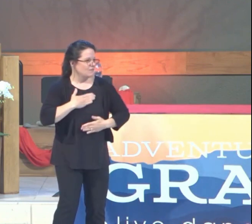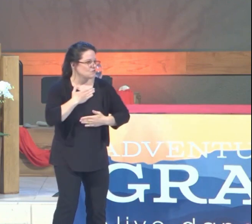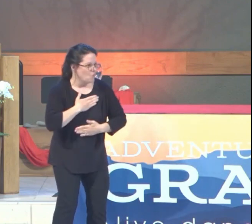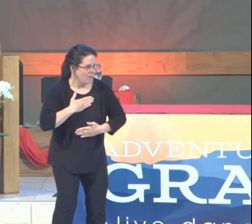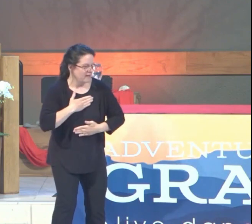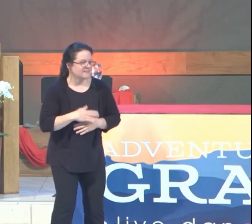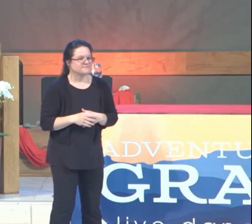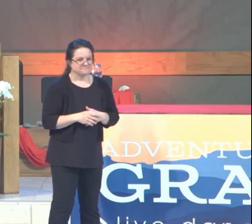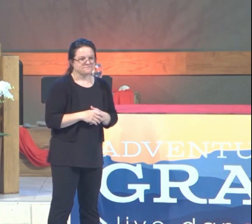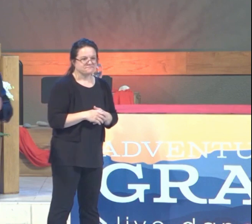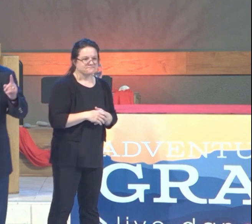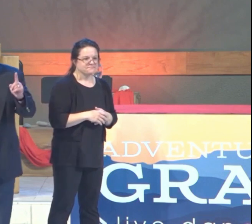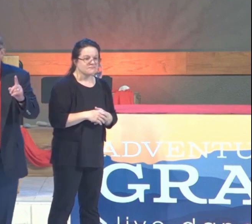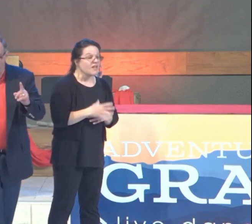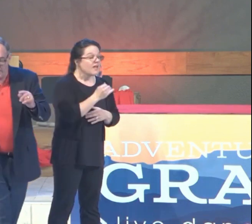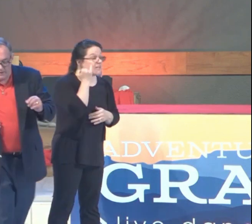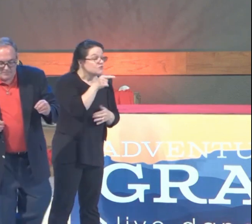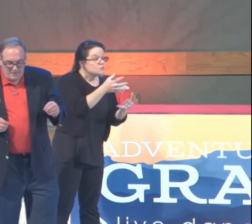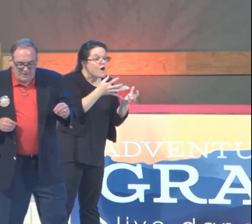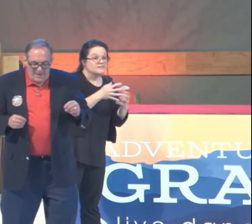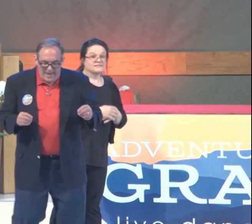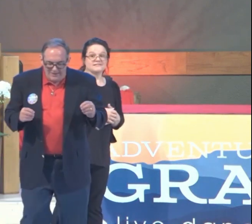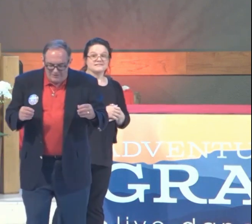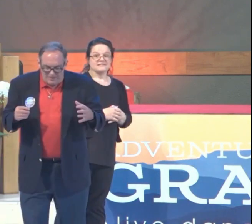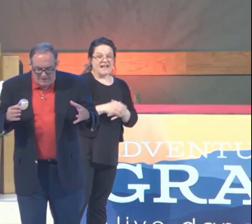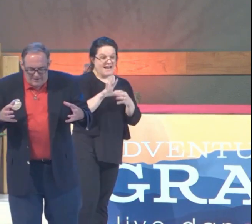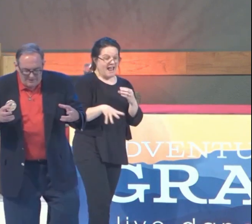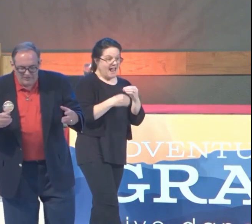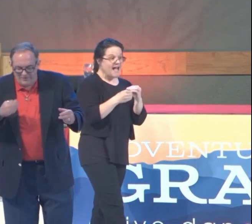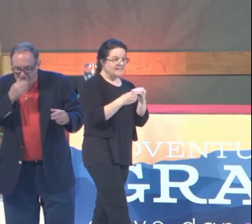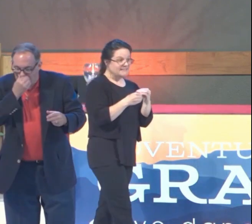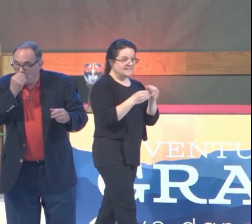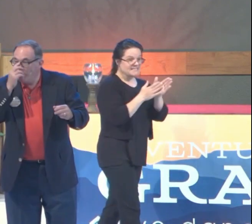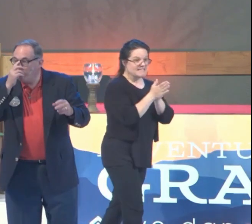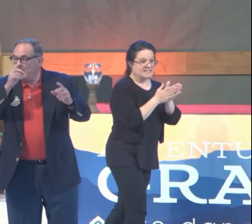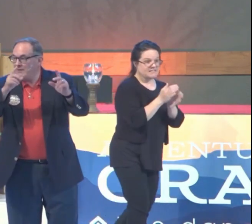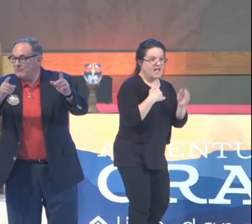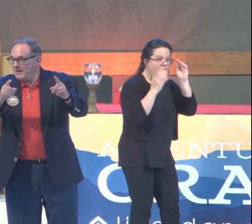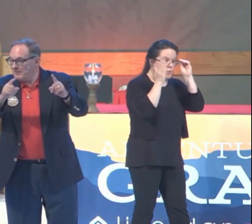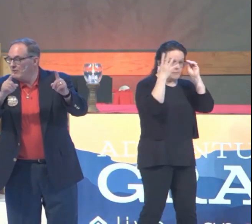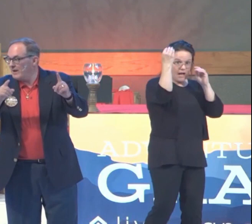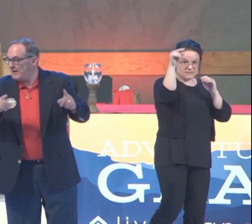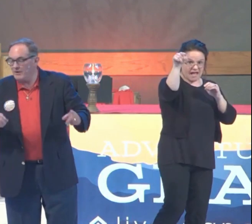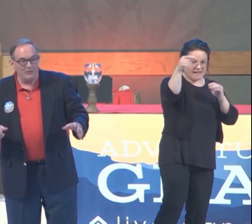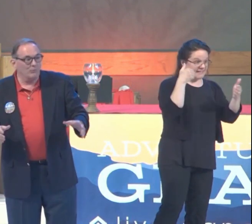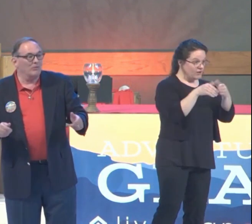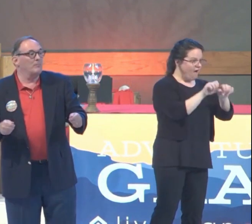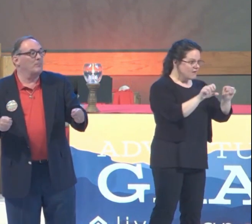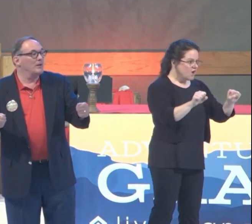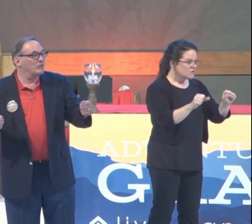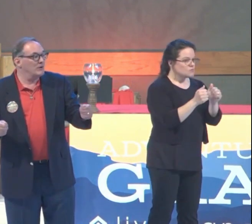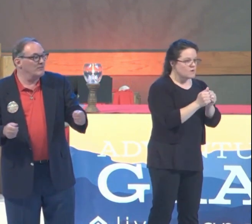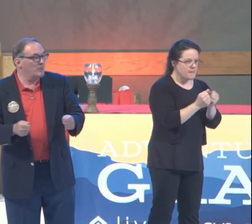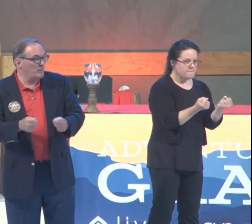Okay, now you're talking about an event hall. And if you want to. So you might as well put added, a bar in the back and serve alcohol. I will be outside near the hot you're gonna dogs see what's gonna with